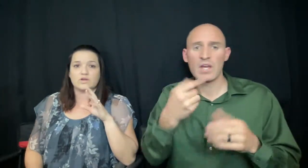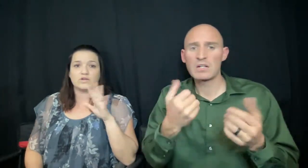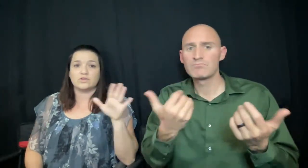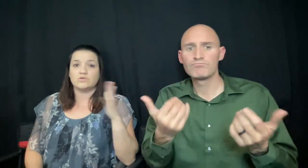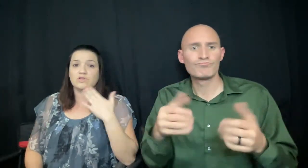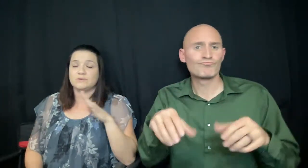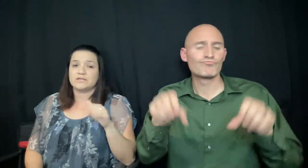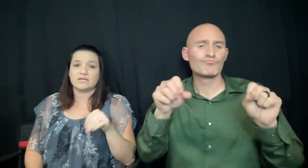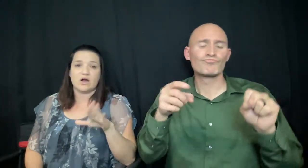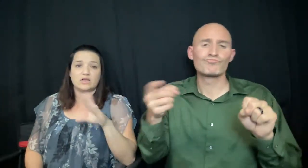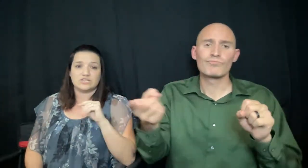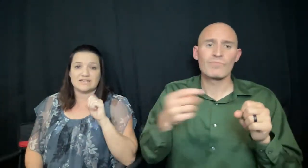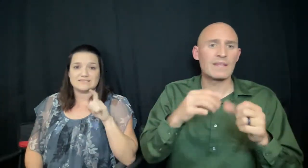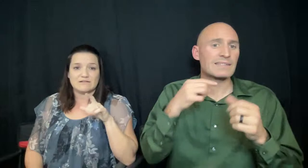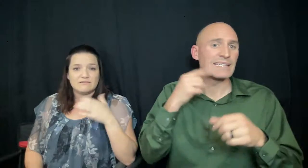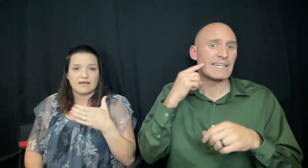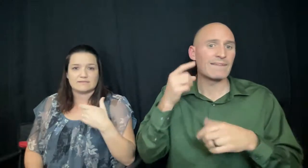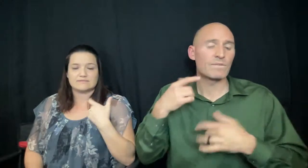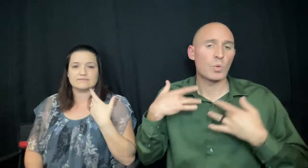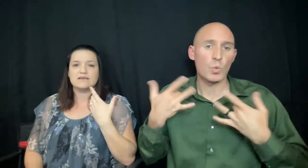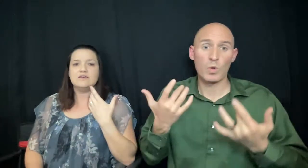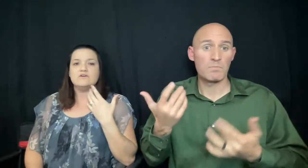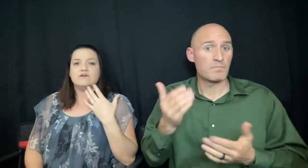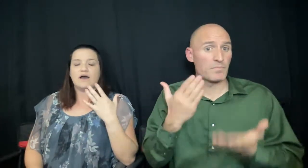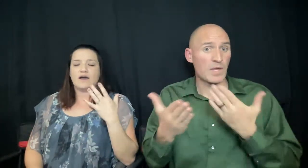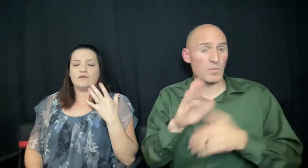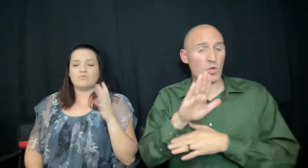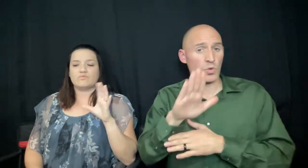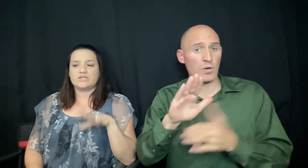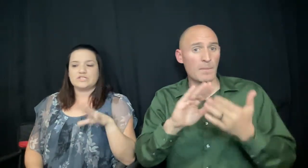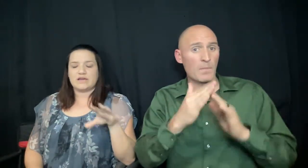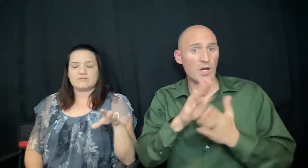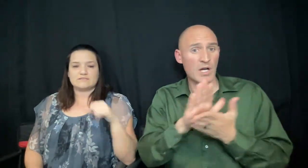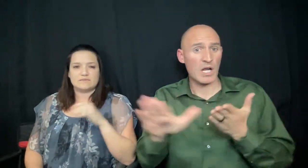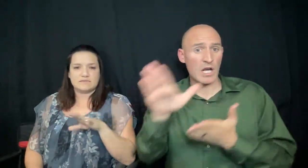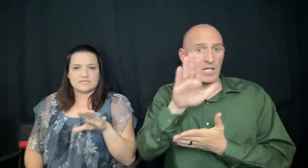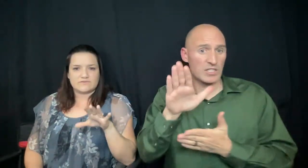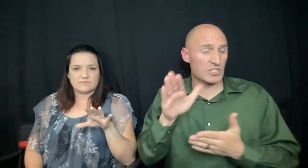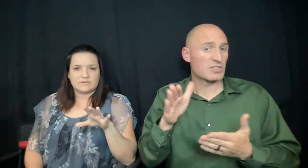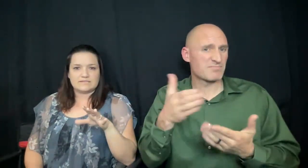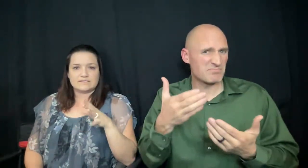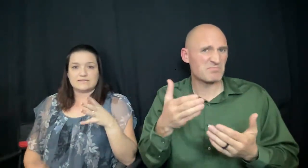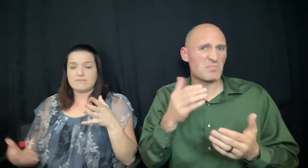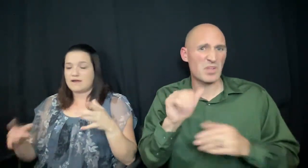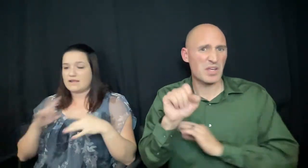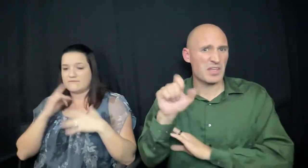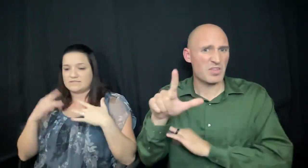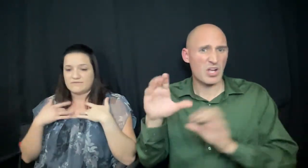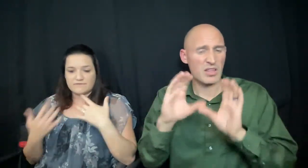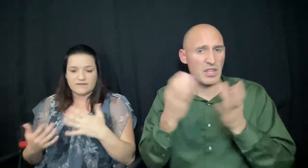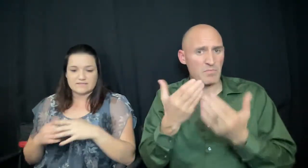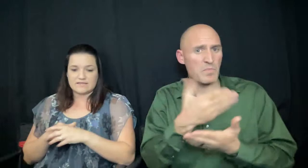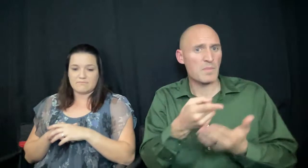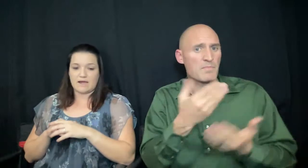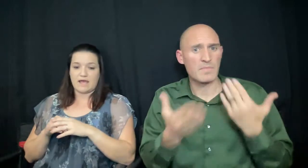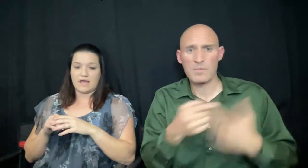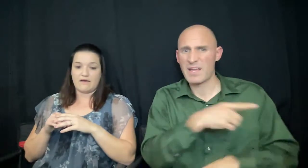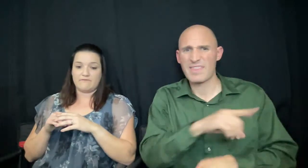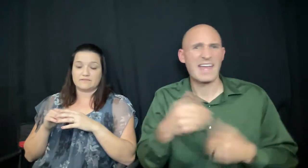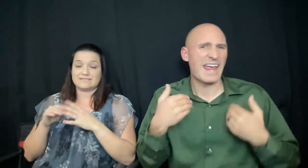your local community college ASL classes. Reaching out to some of these different places, they might have deaf events, they might have